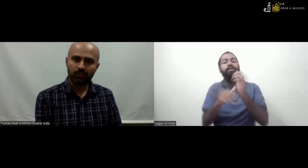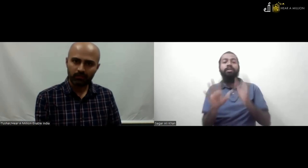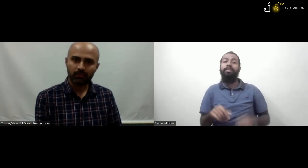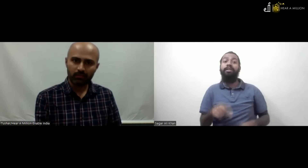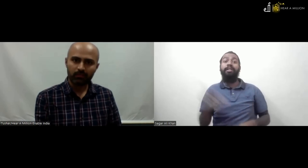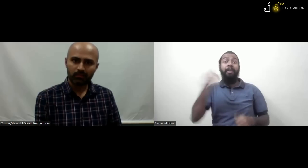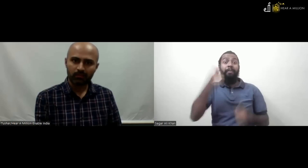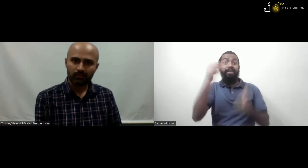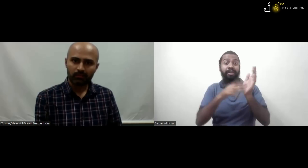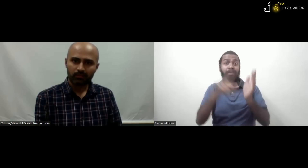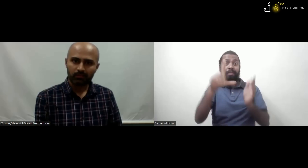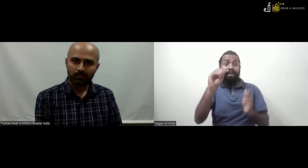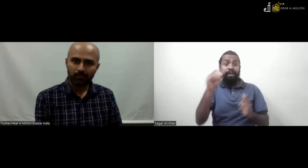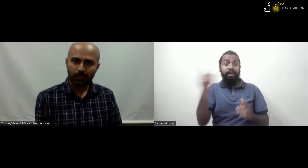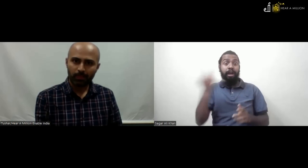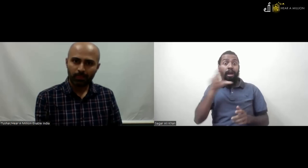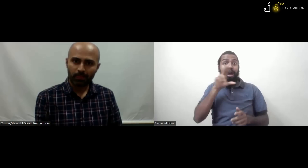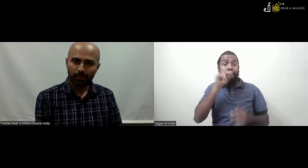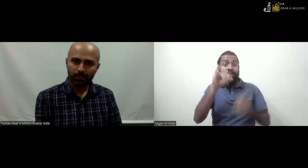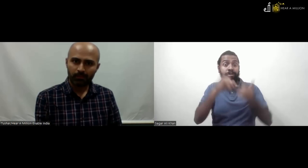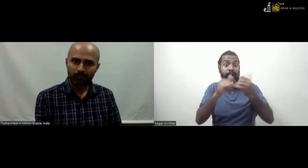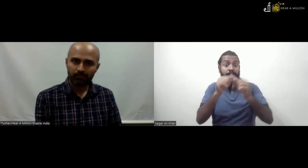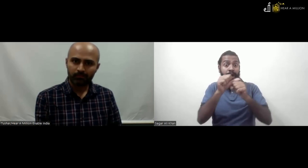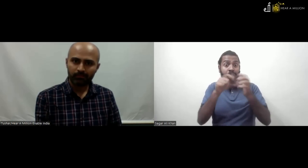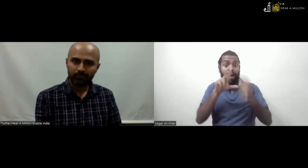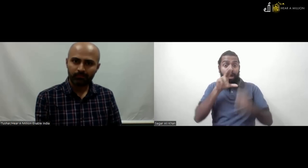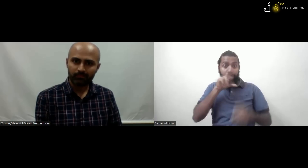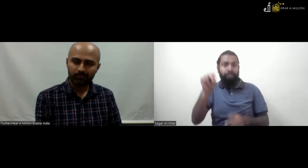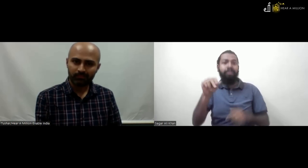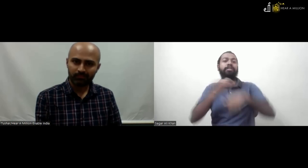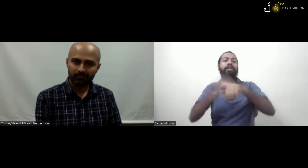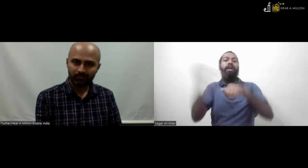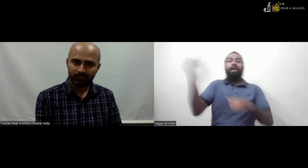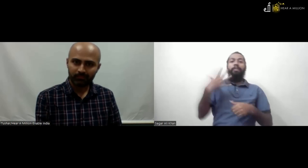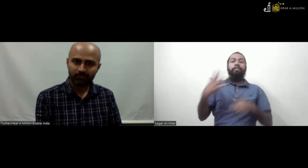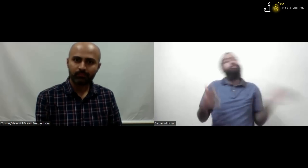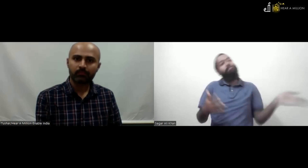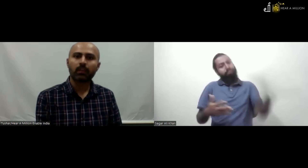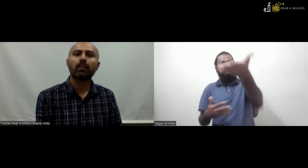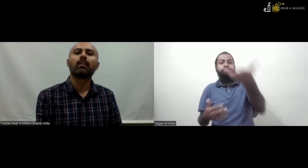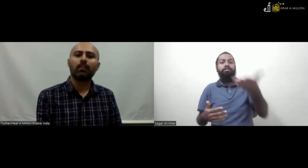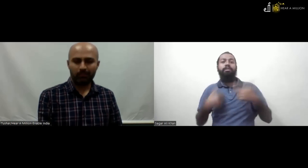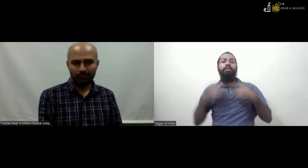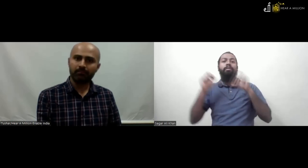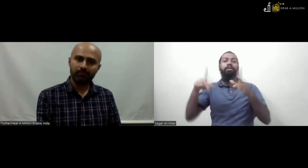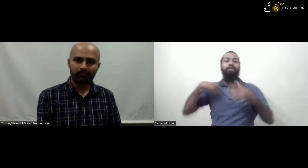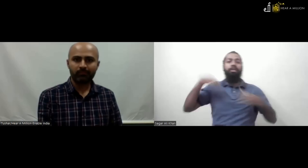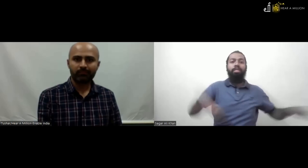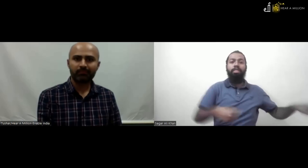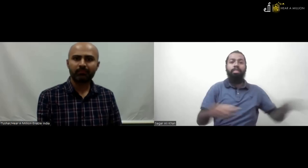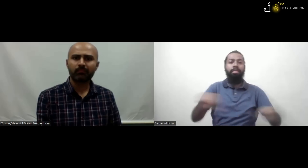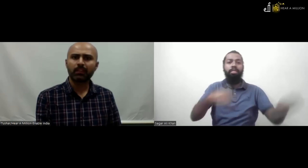an applicant. And the assistant then understood. But the officer there,